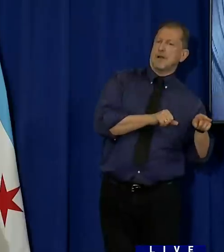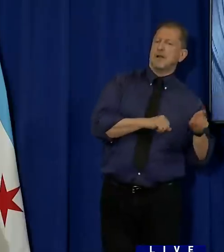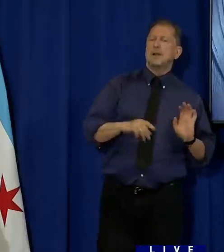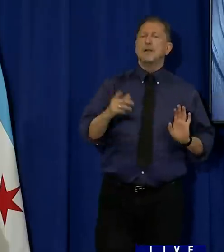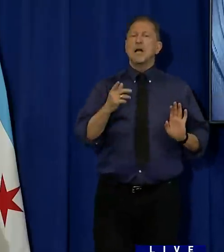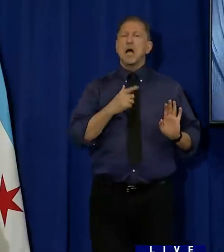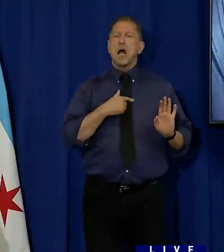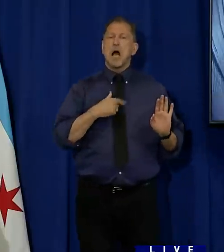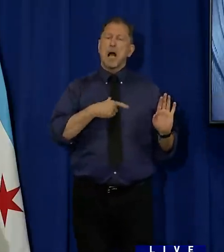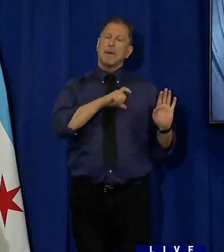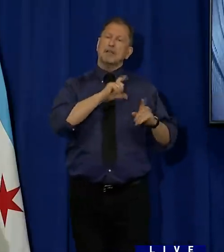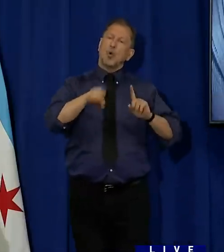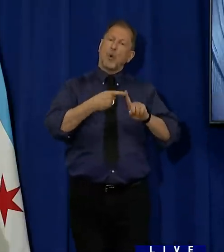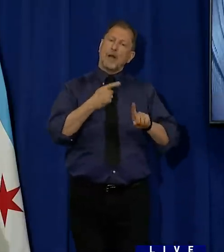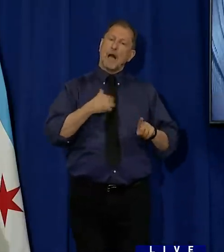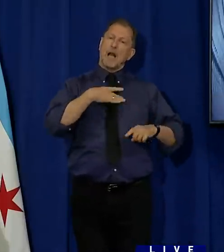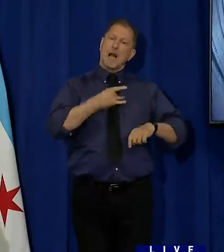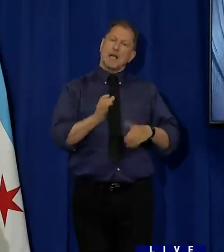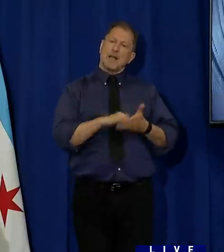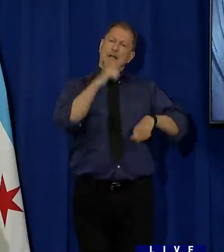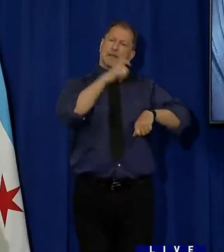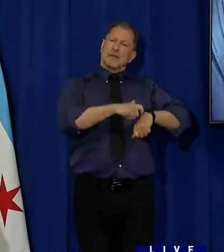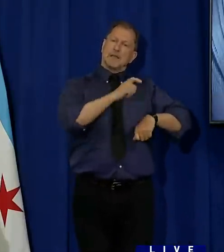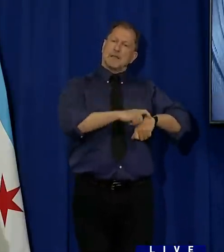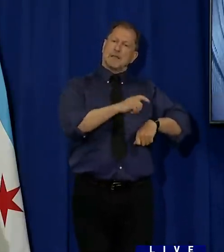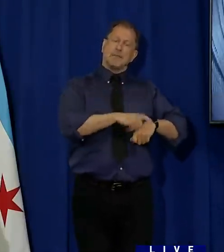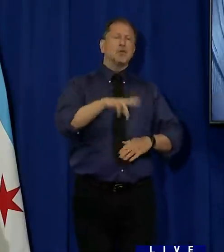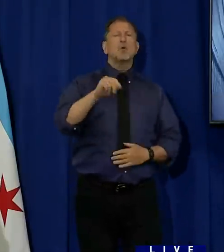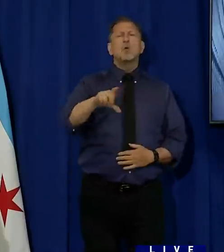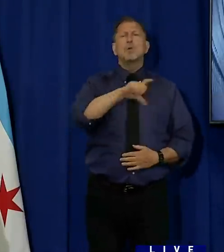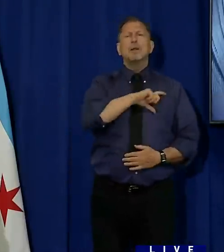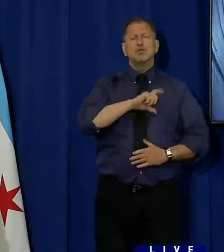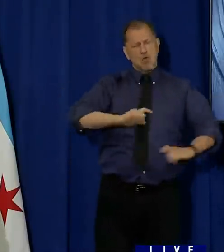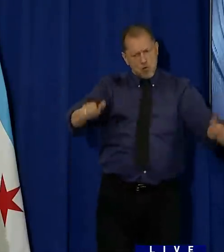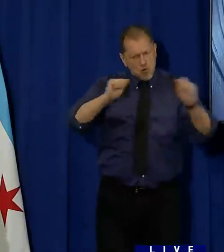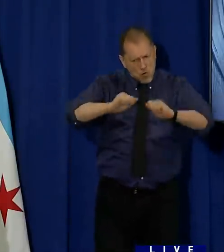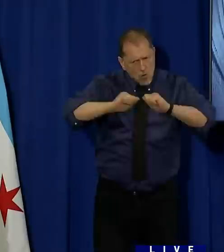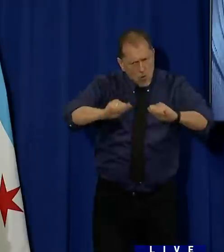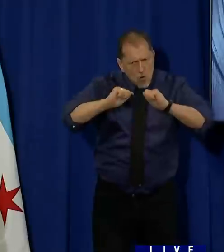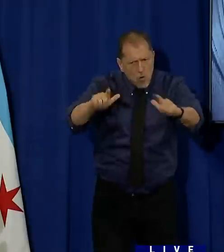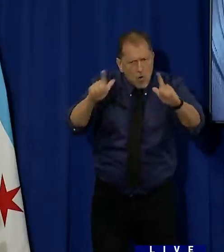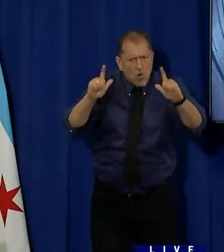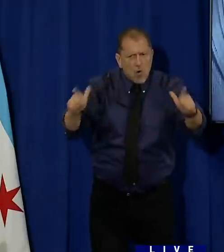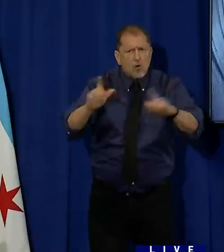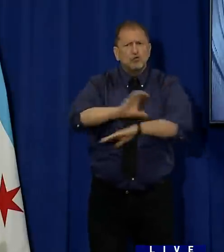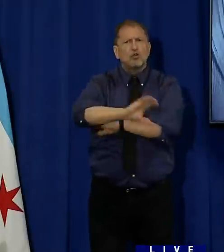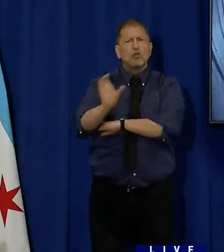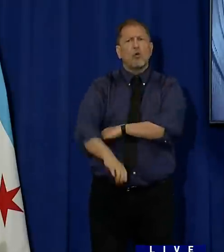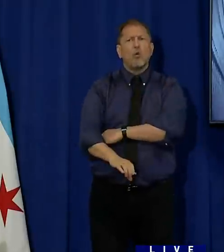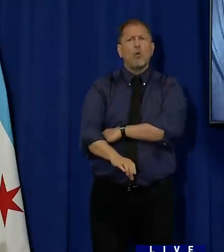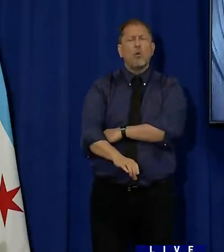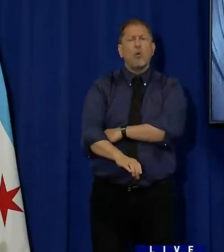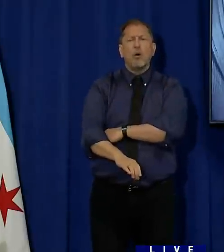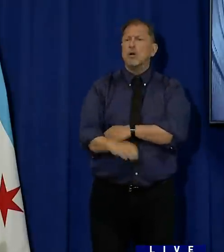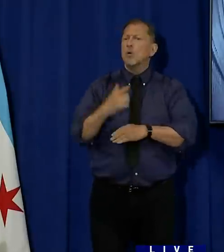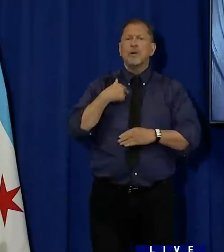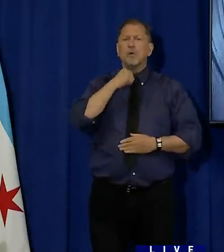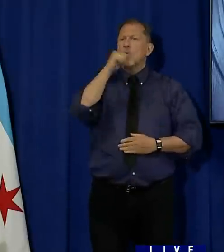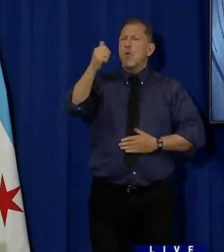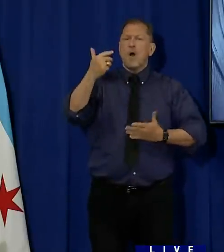times. That is not how it is or will ever be in our city.